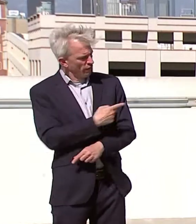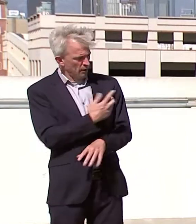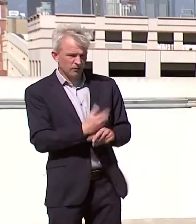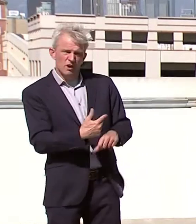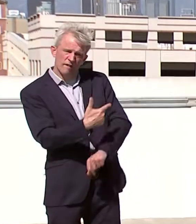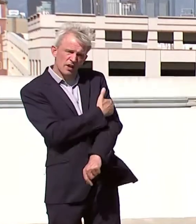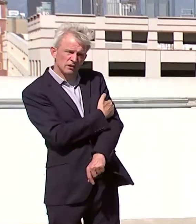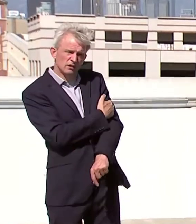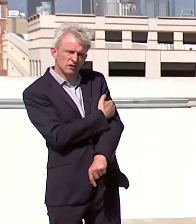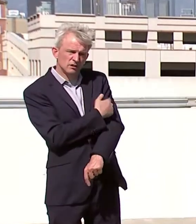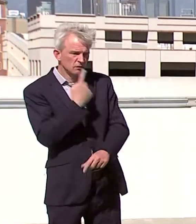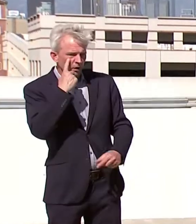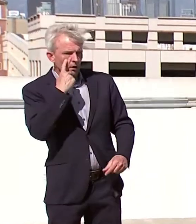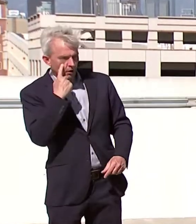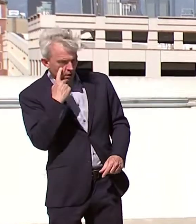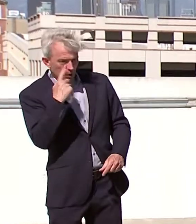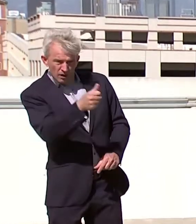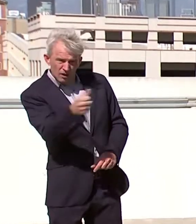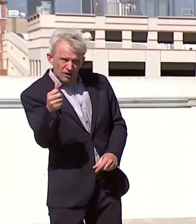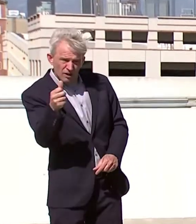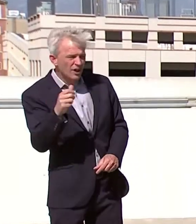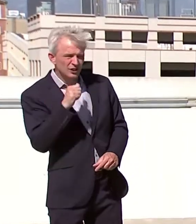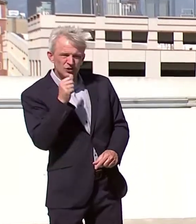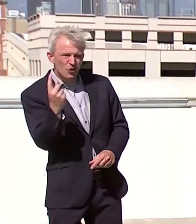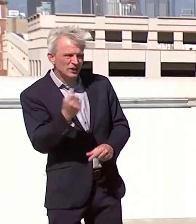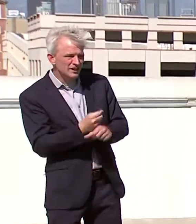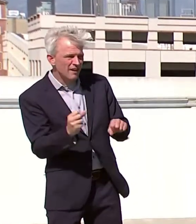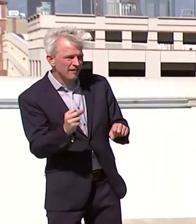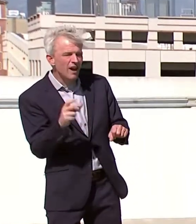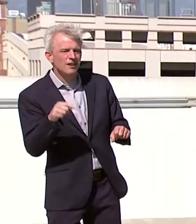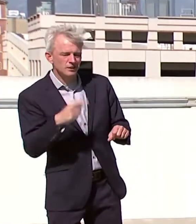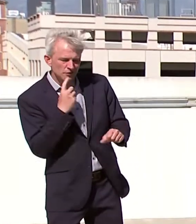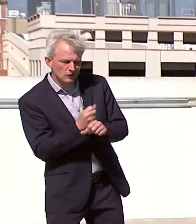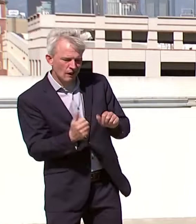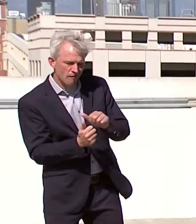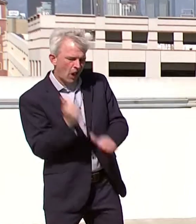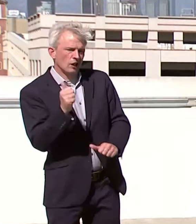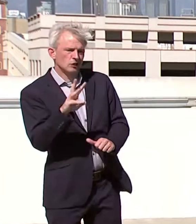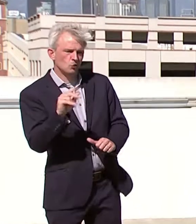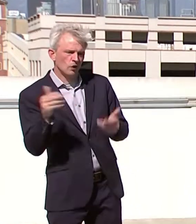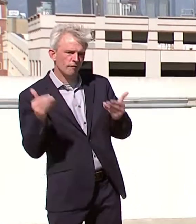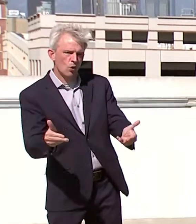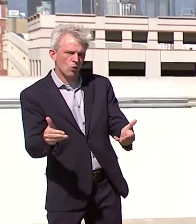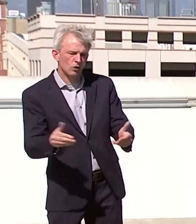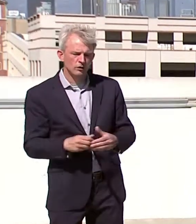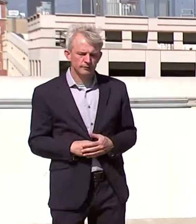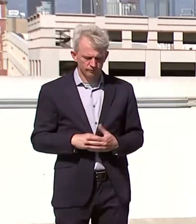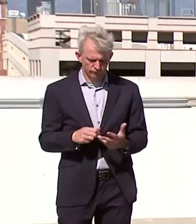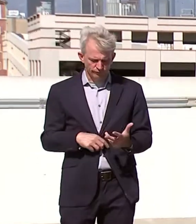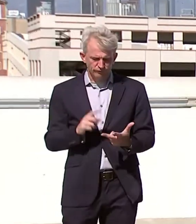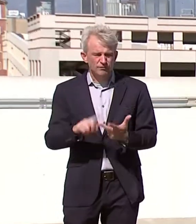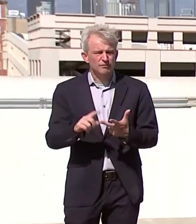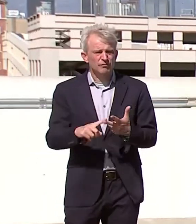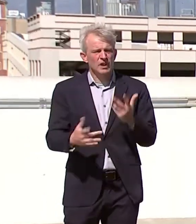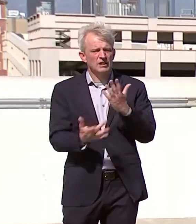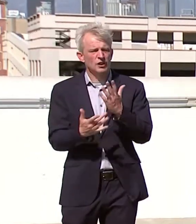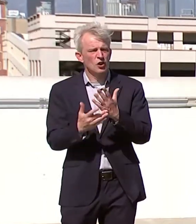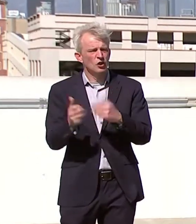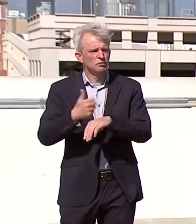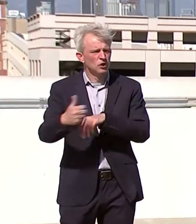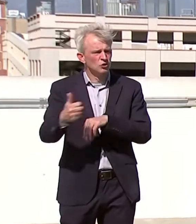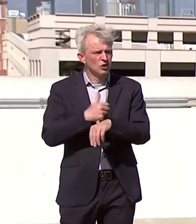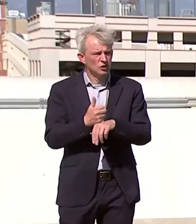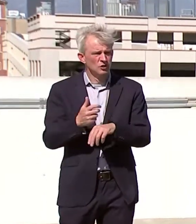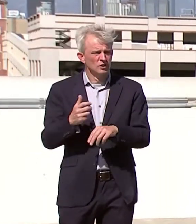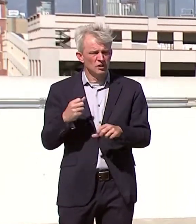See that this is not only safe, it is the safest route forward. And then meet people where they are in technology and transportation with free rides